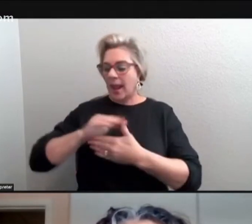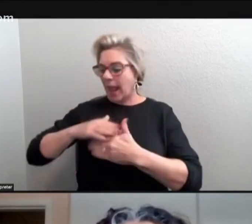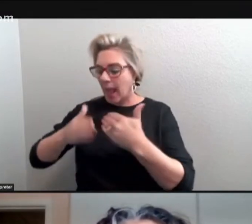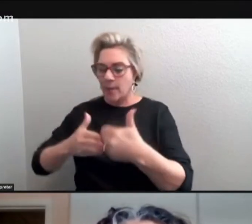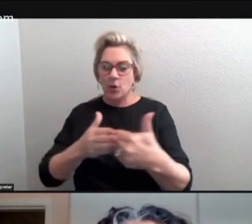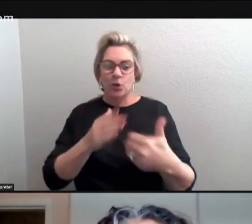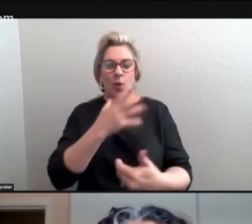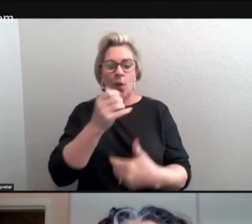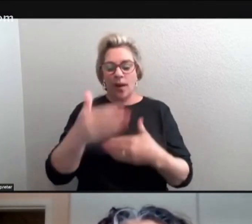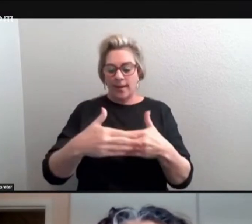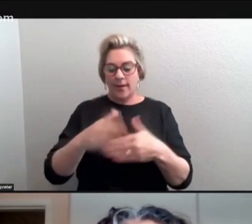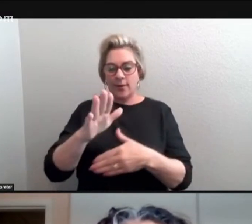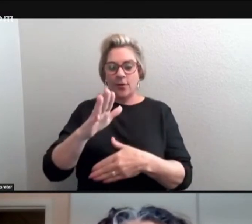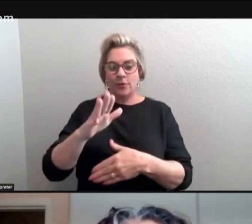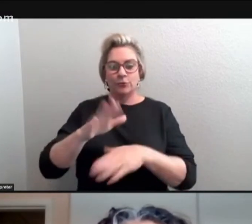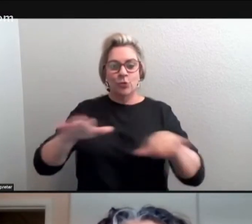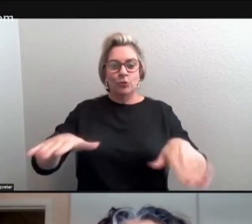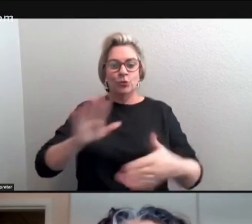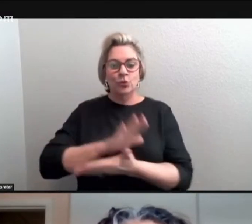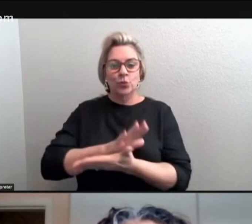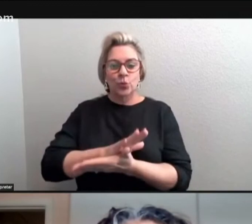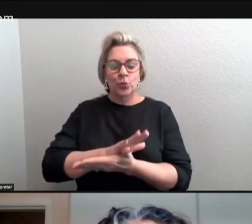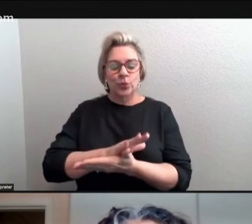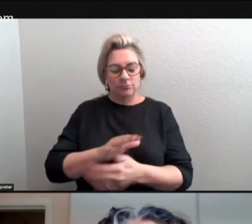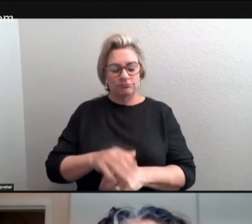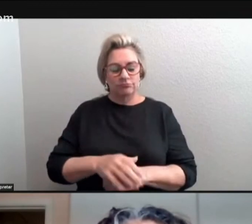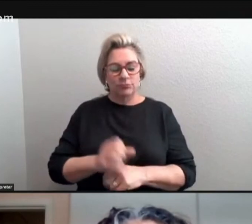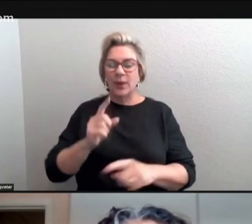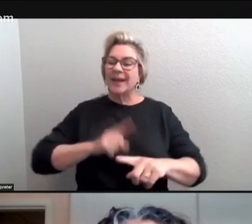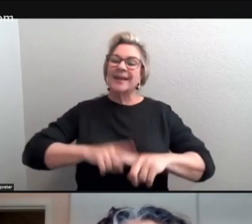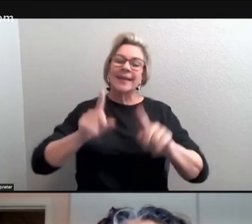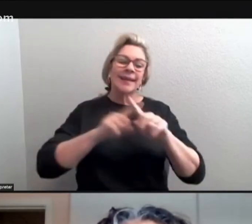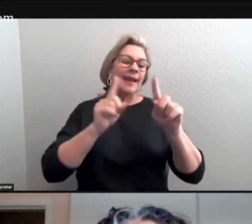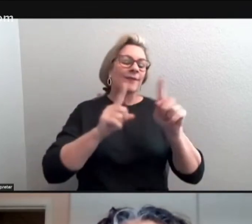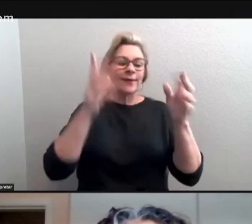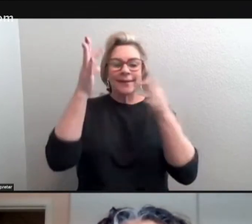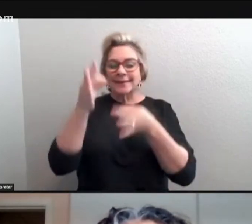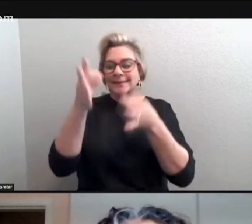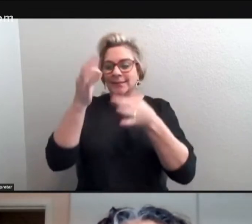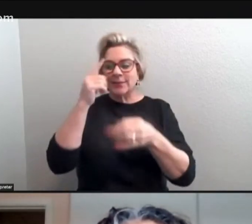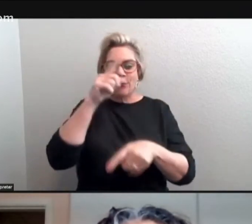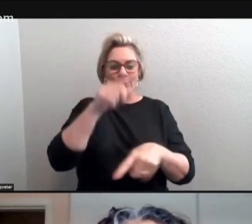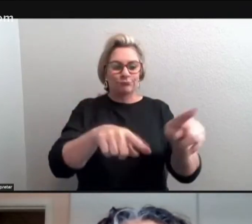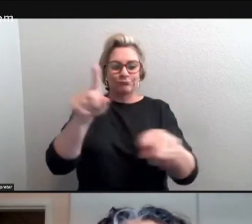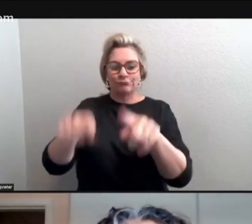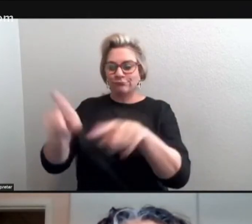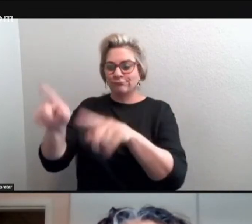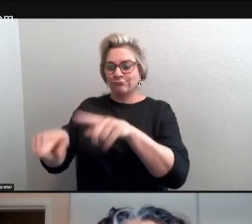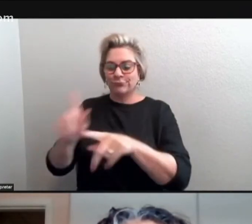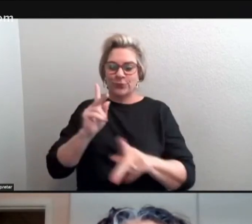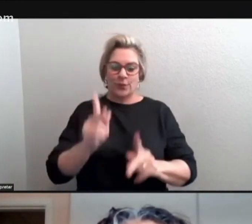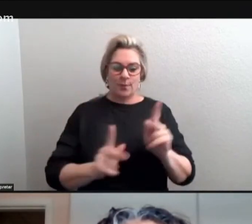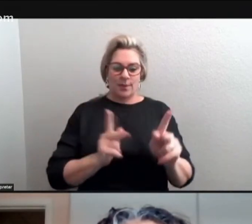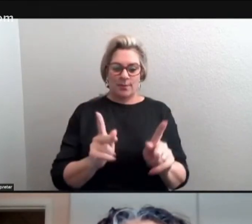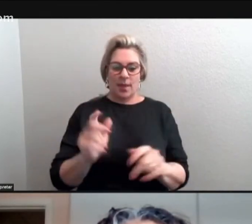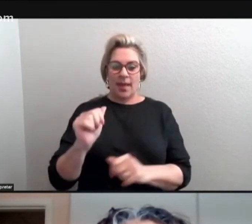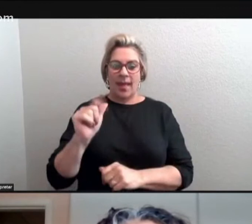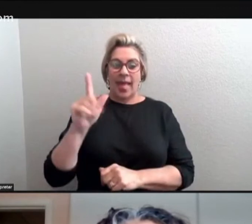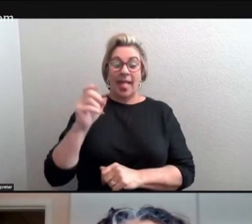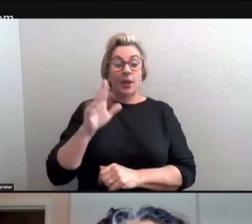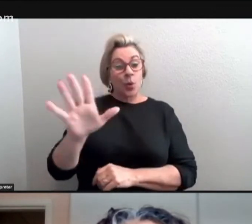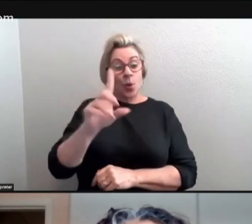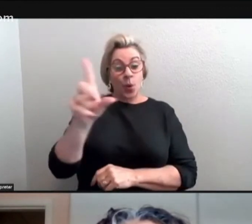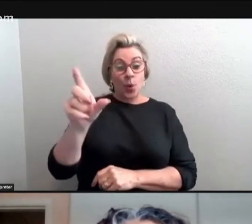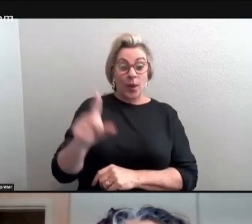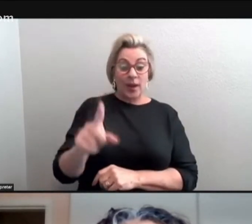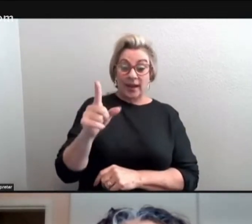near their kids' school. They're ready to go. So different strokes for different folks. Alex, your question could go